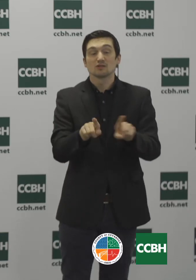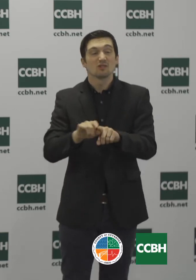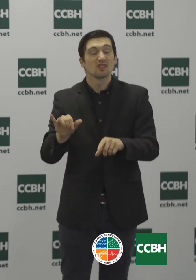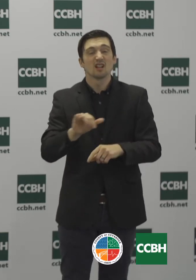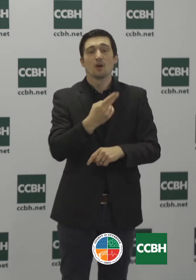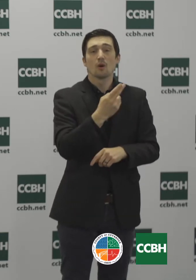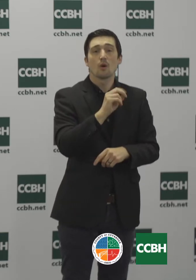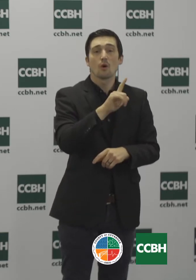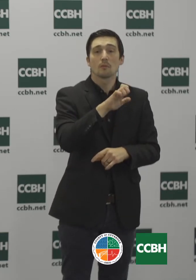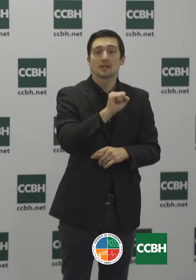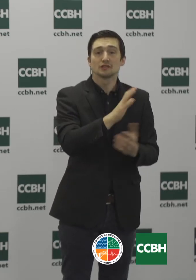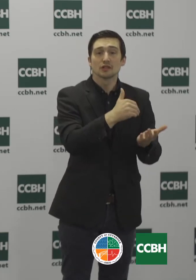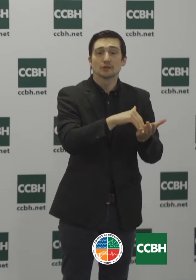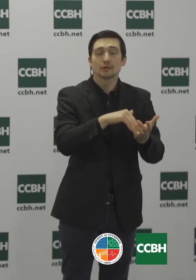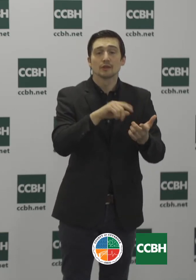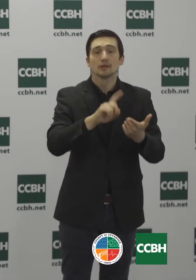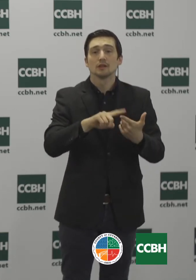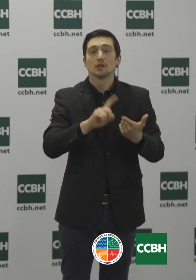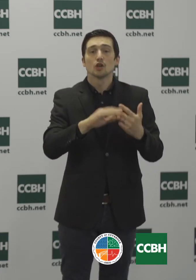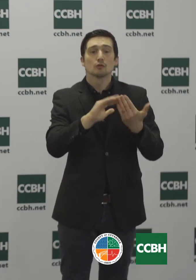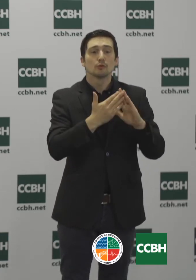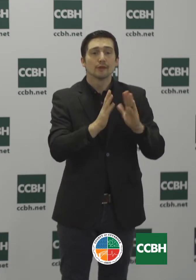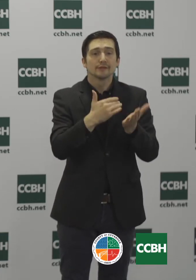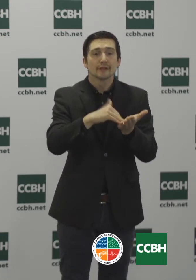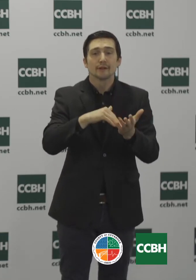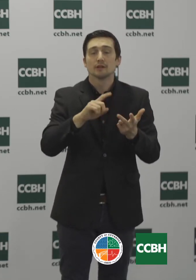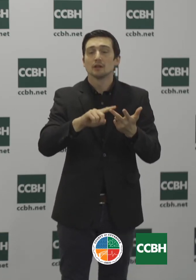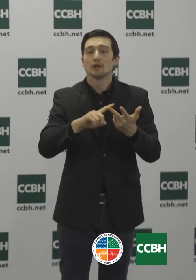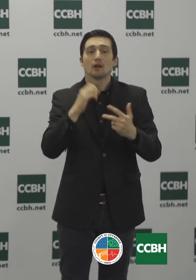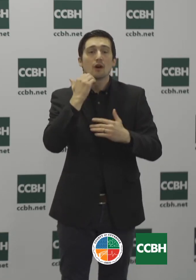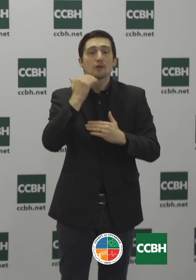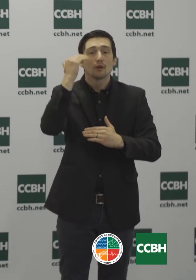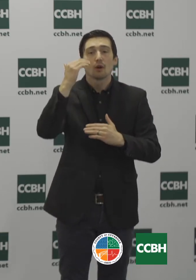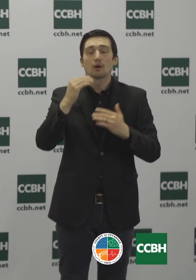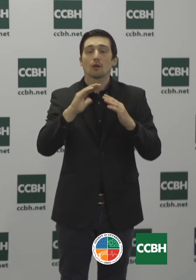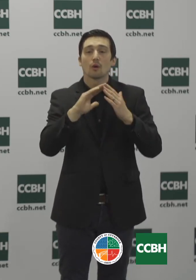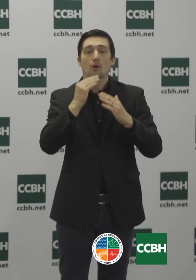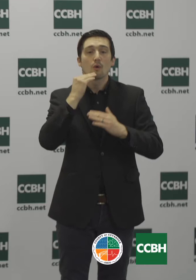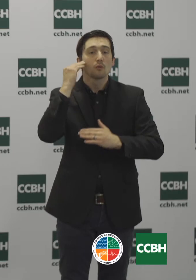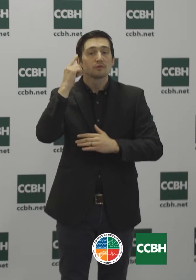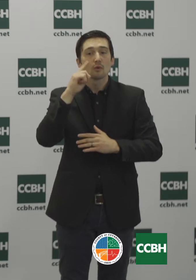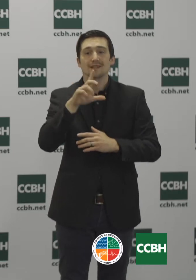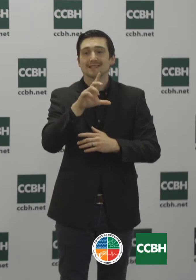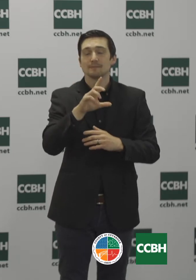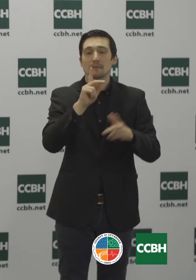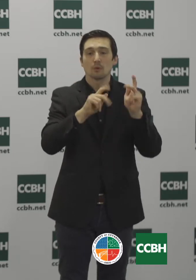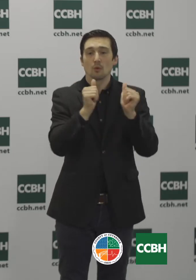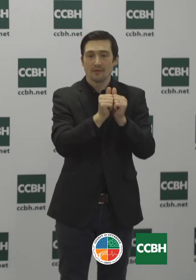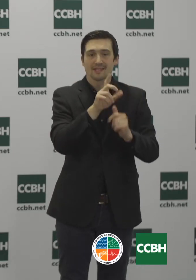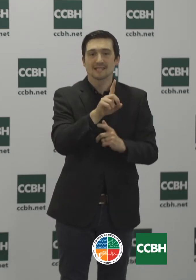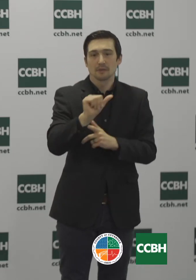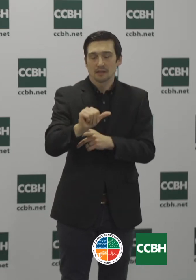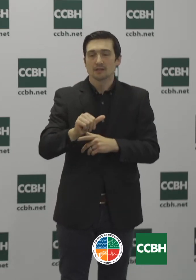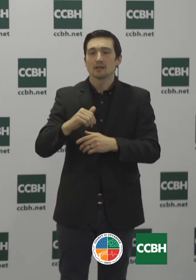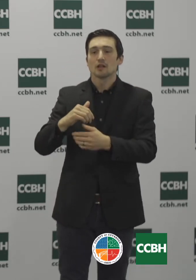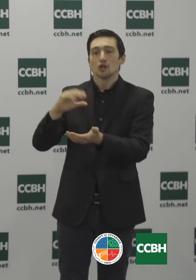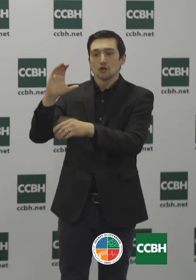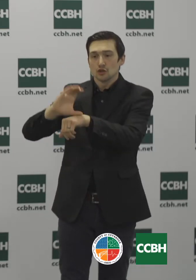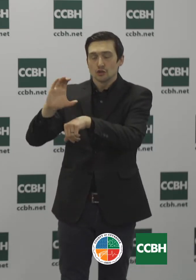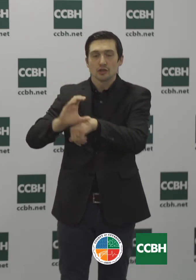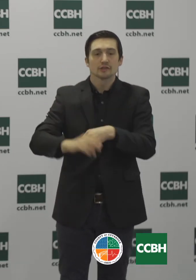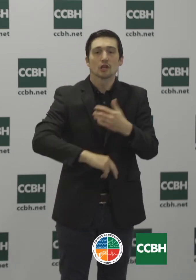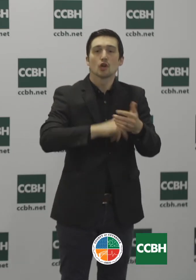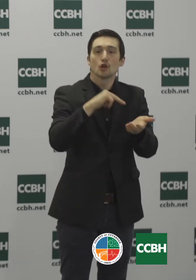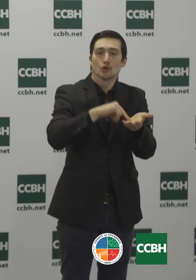health centers, adult homes for those with developmental disabilities, churches, nursing homes if not